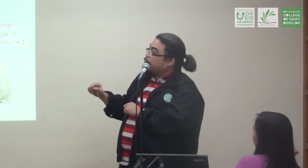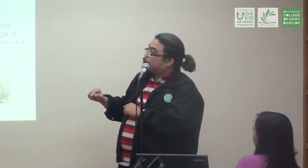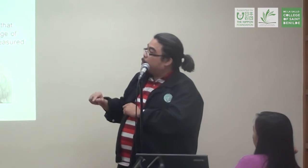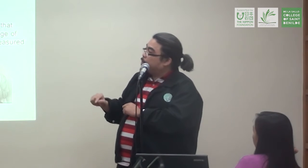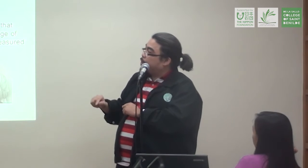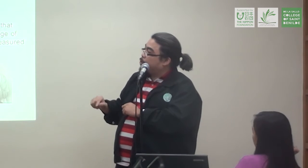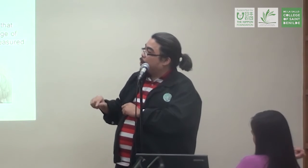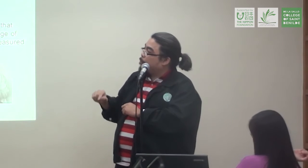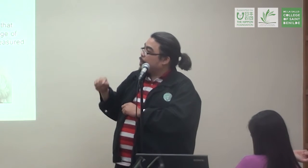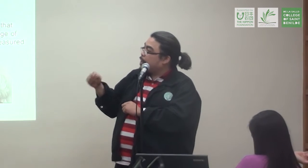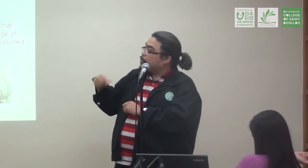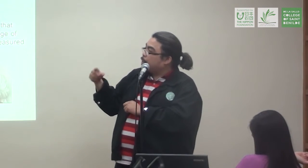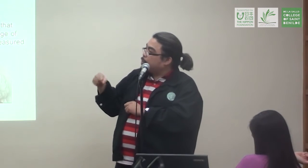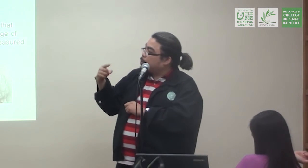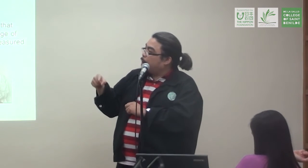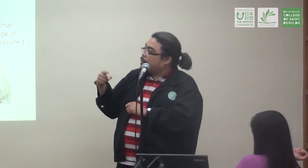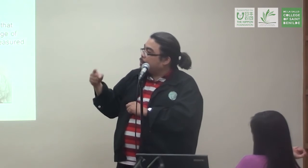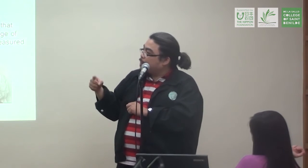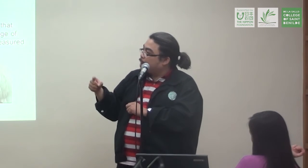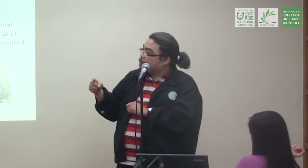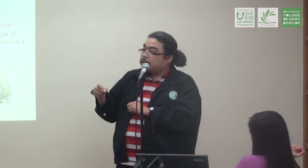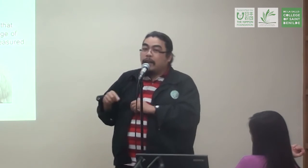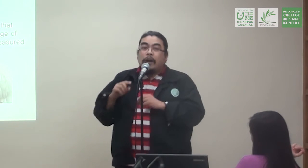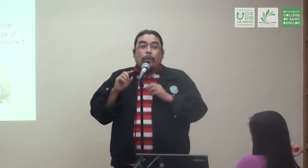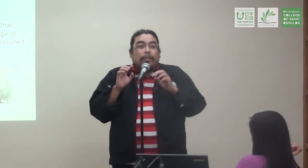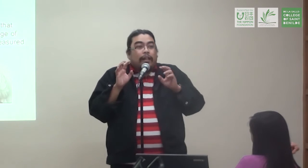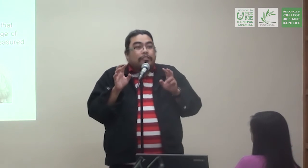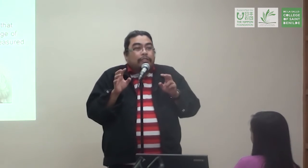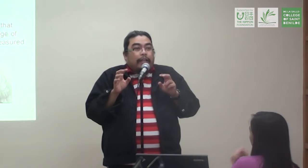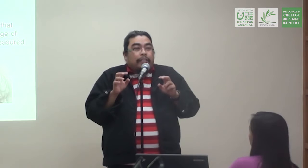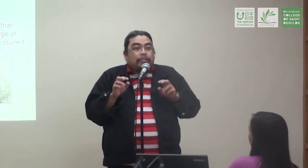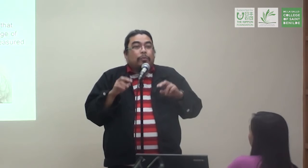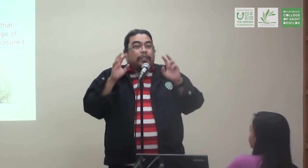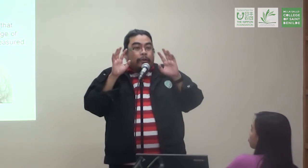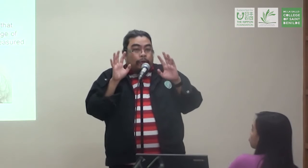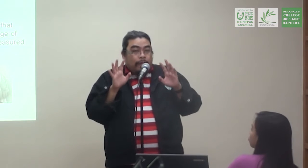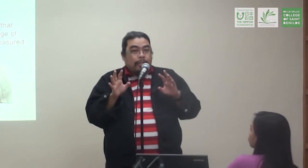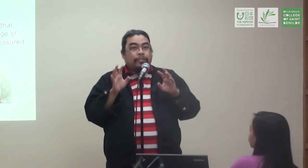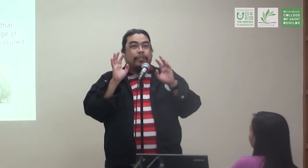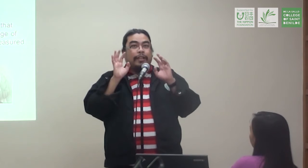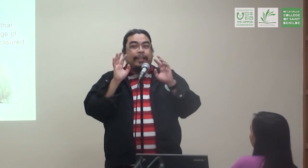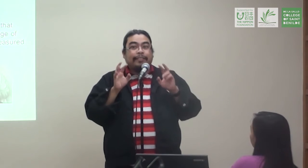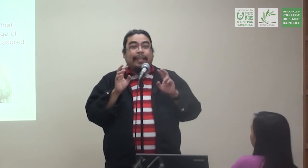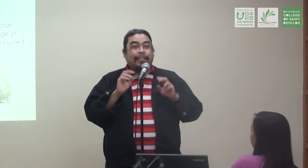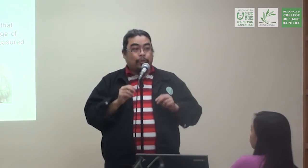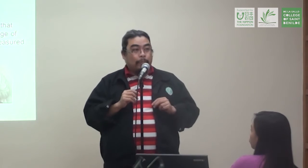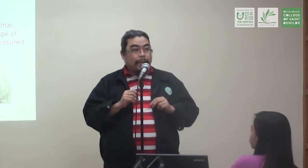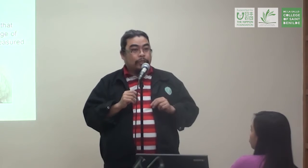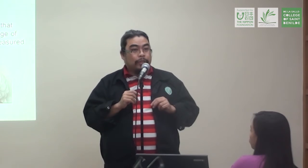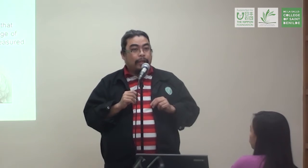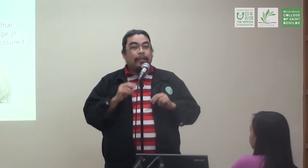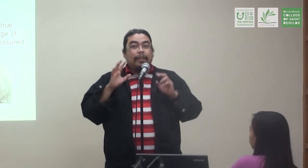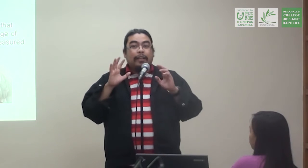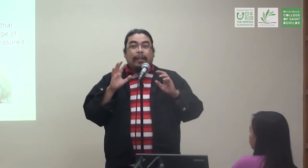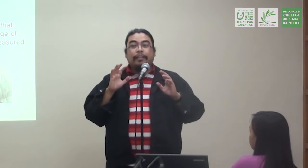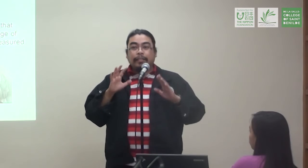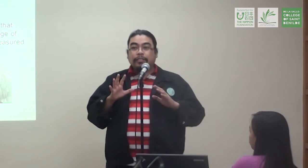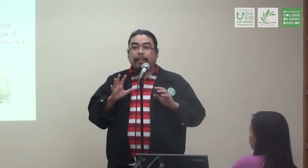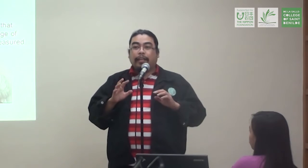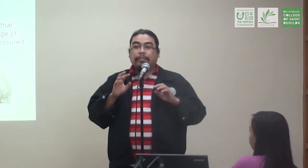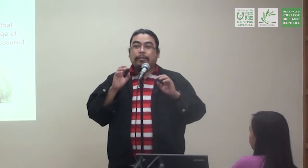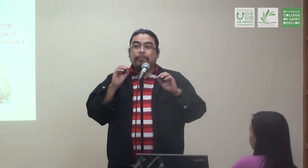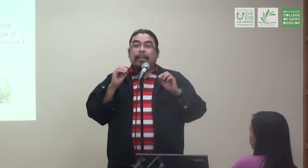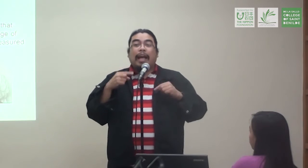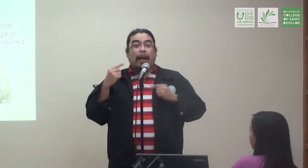under test accommodation, any changes made in the test will not change what I originally intended to measure. In